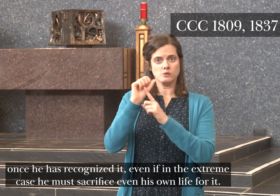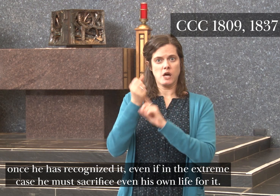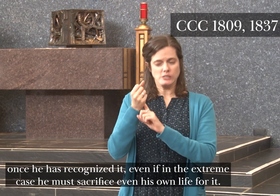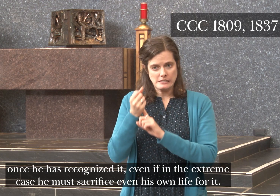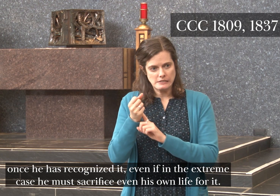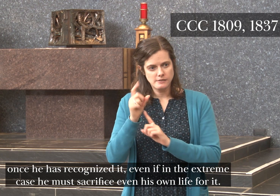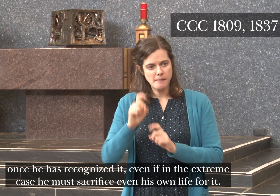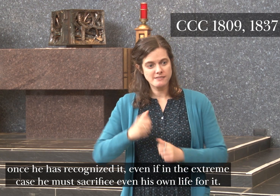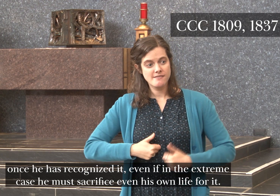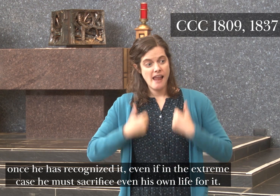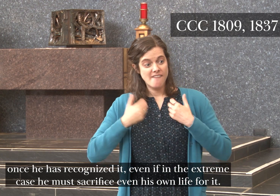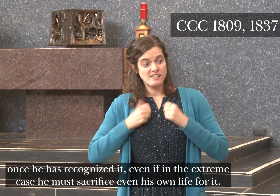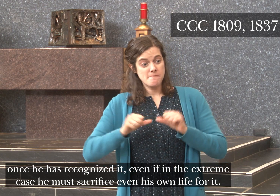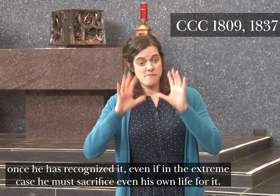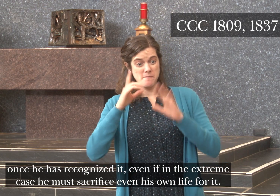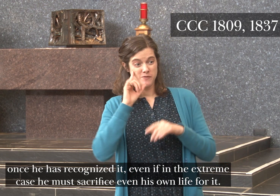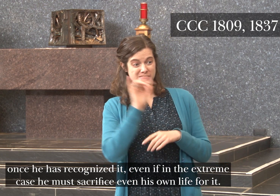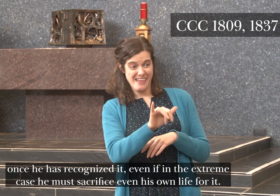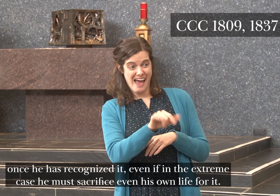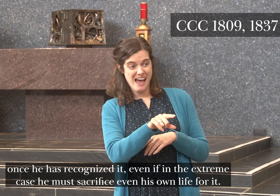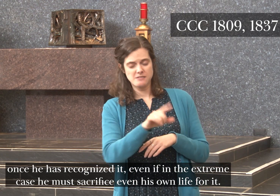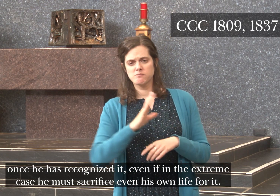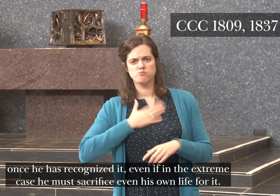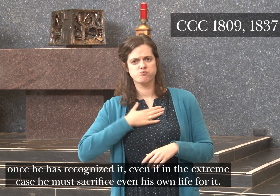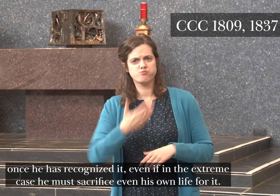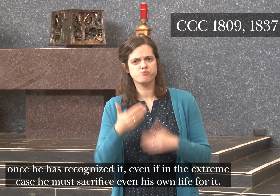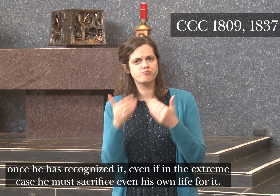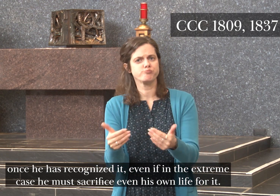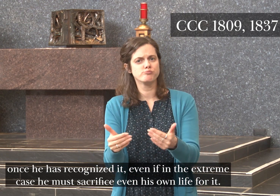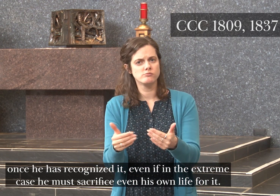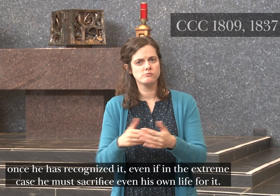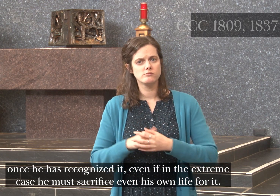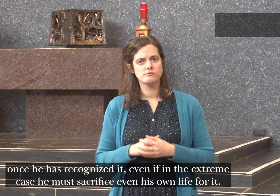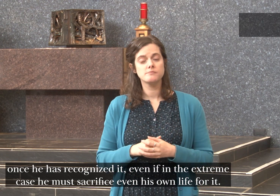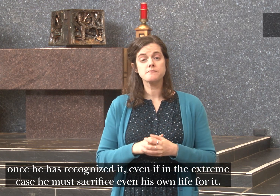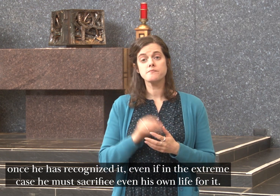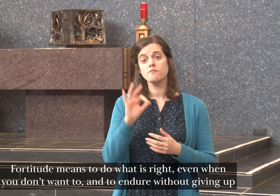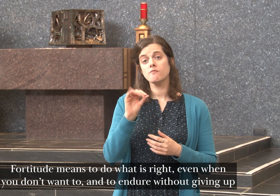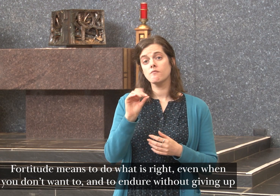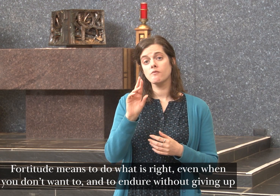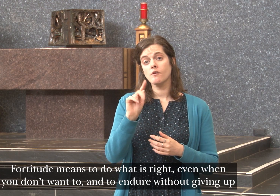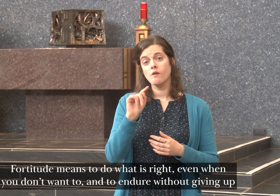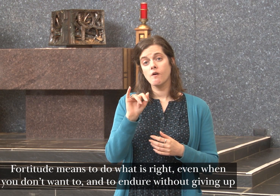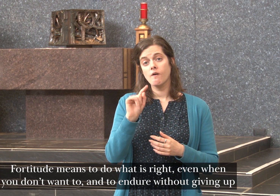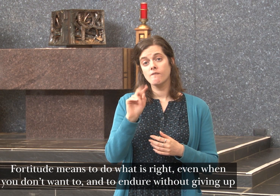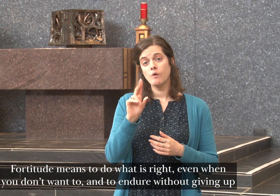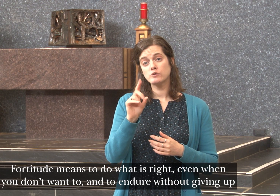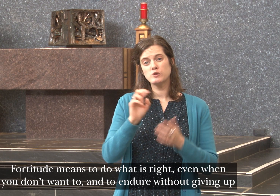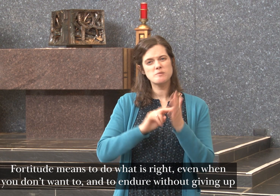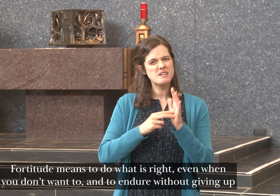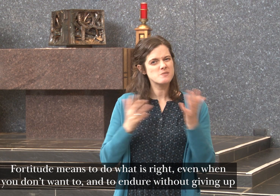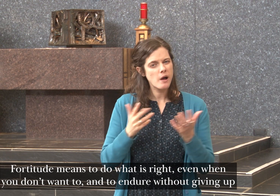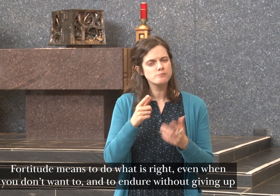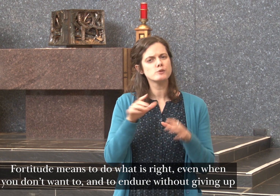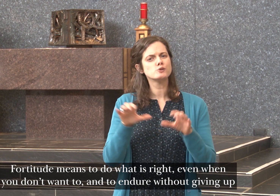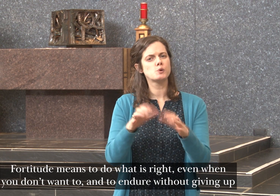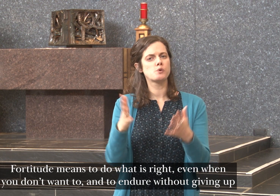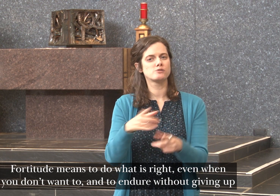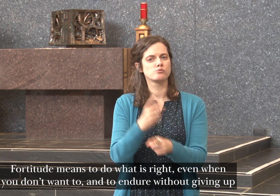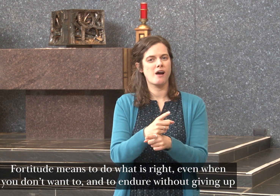if, in the extreme case, he must sacrifice even his own life for it. Fortitude means to do what is right,